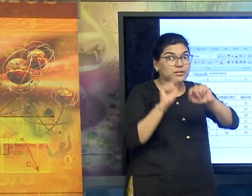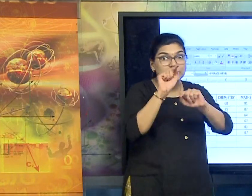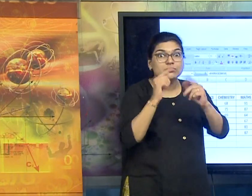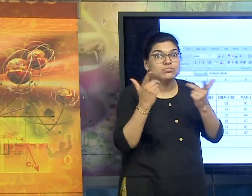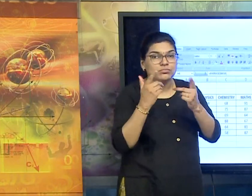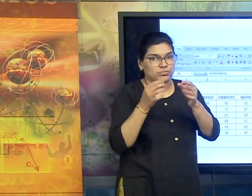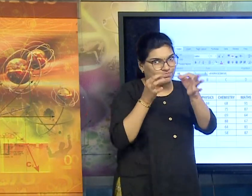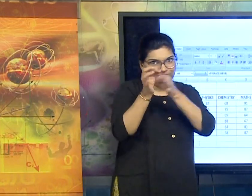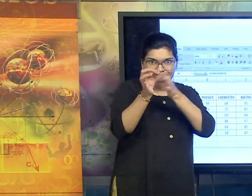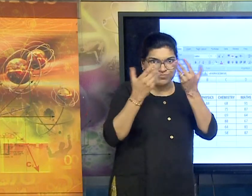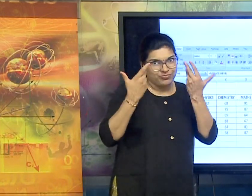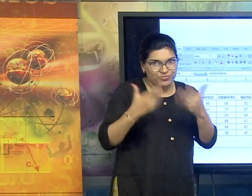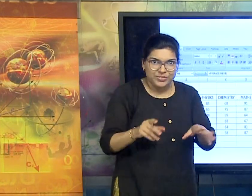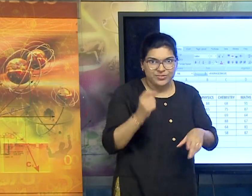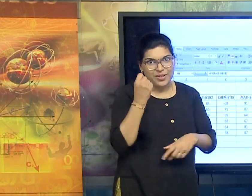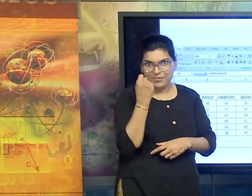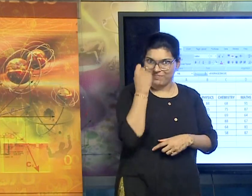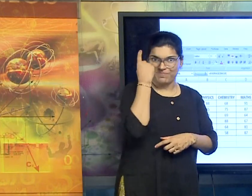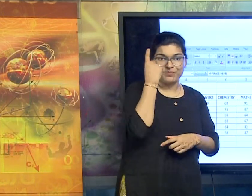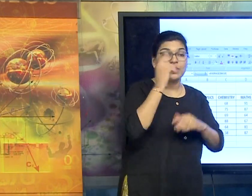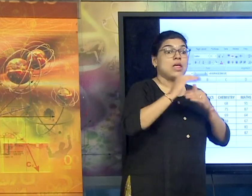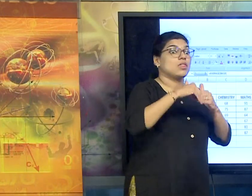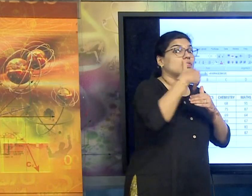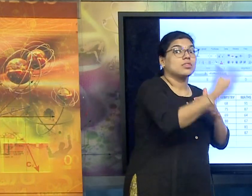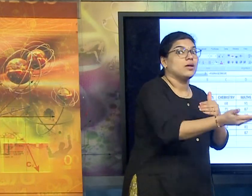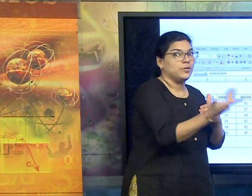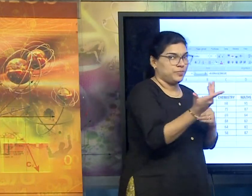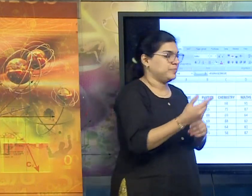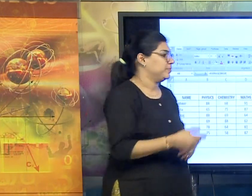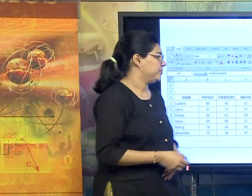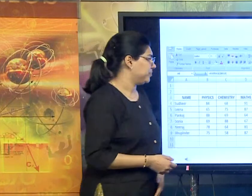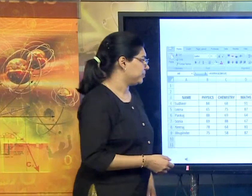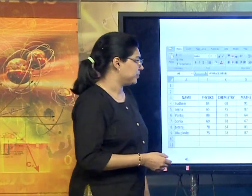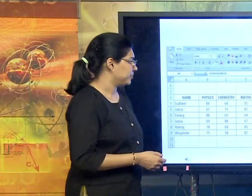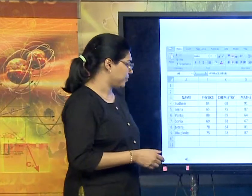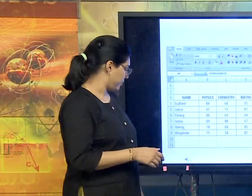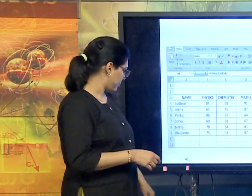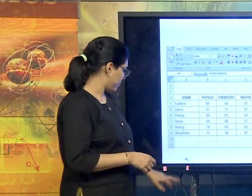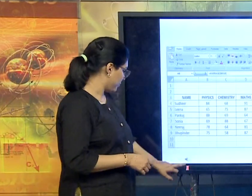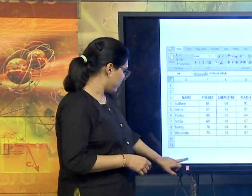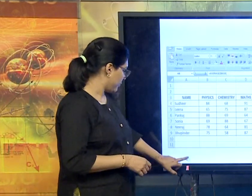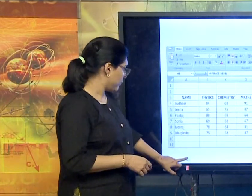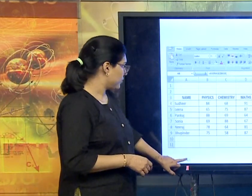can find the percentage of one student, and then